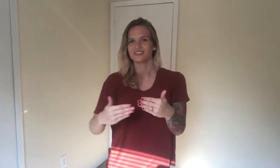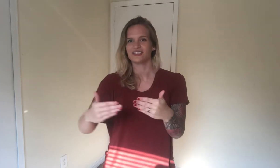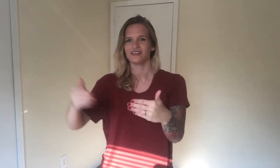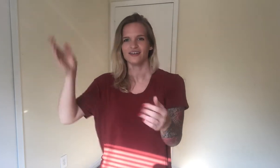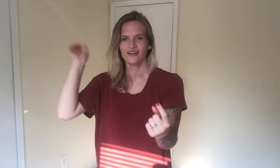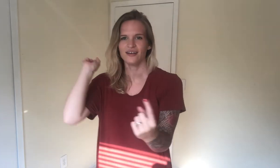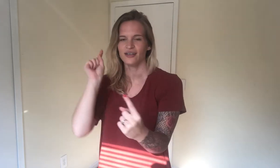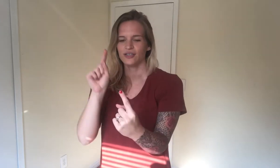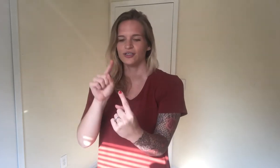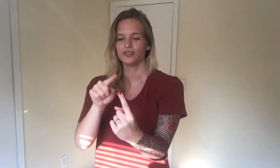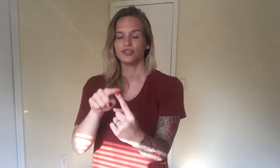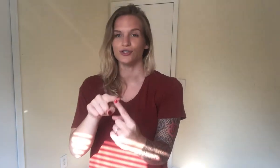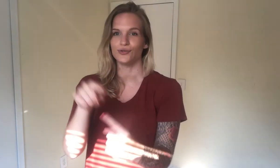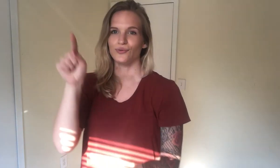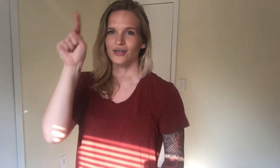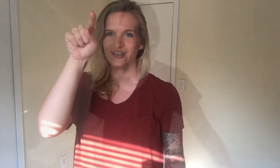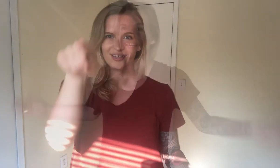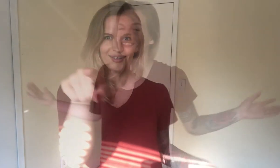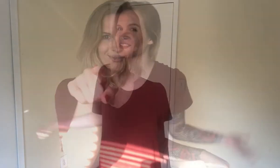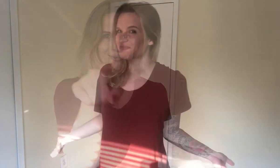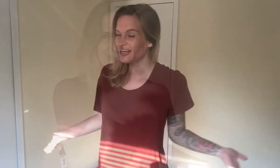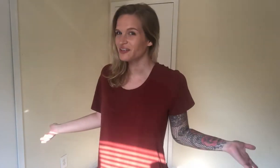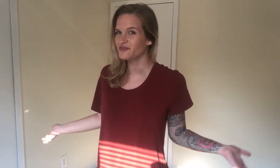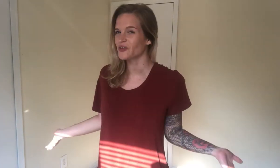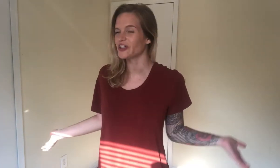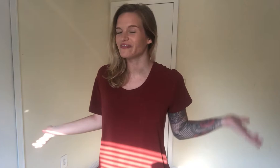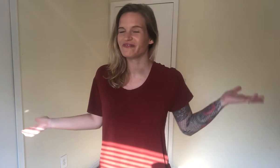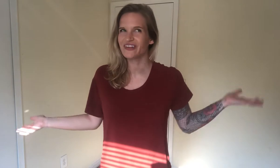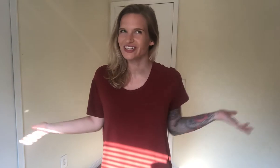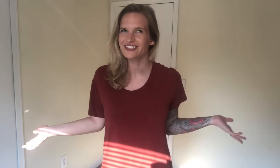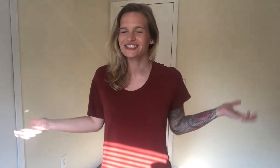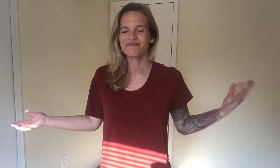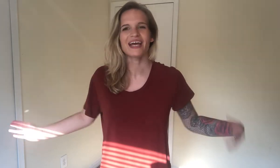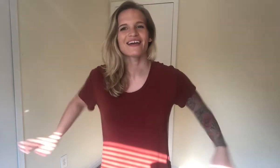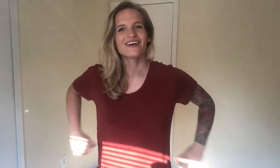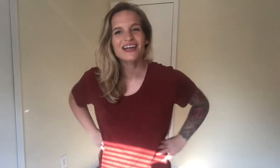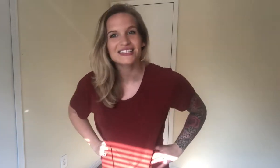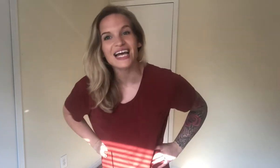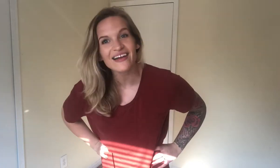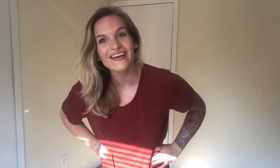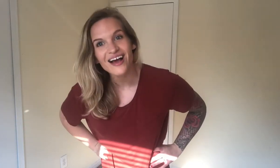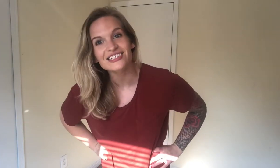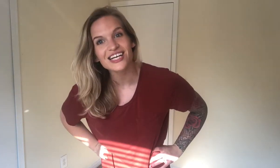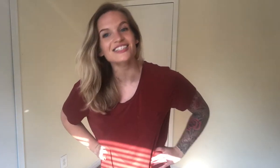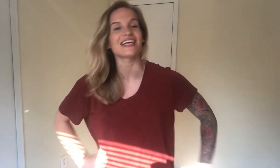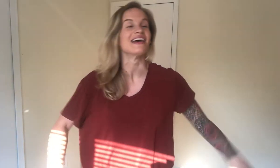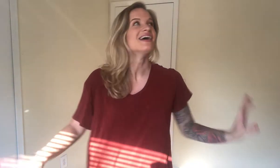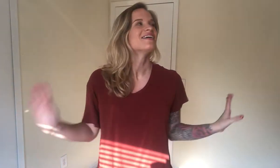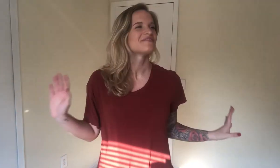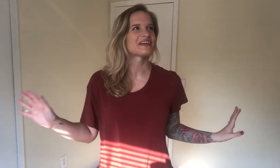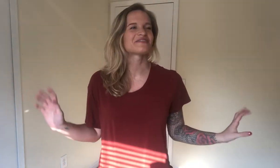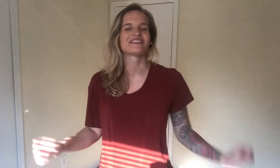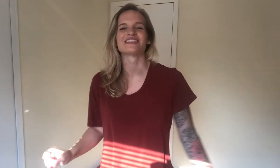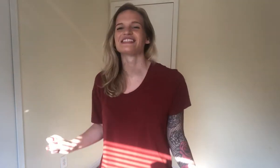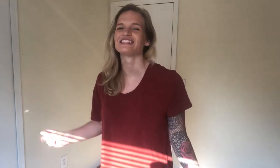closer to you. And then it's the final verse. My goodness, I cannot talk today. Final verse, it